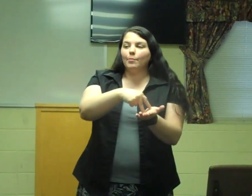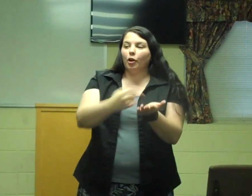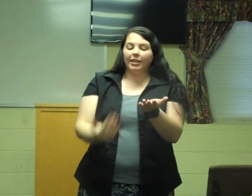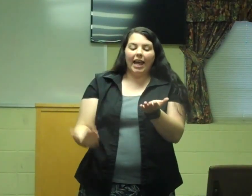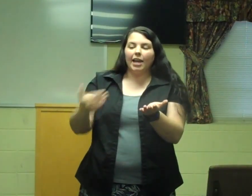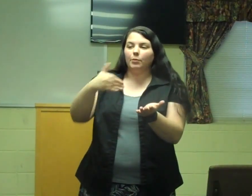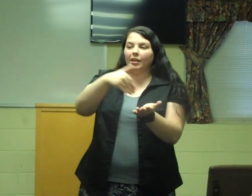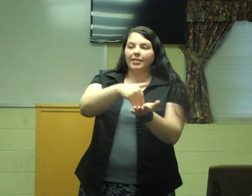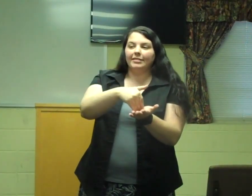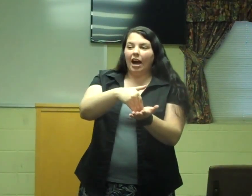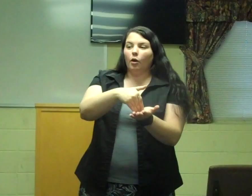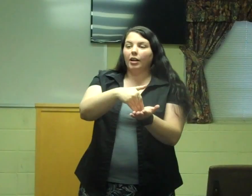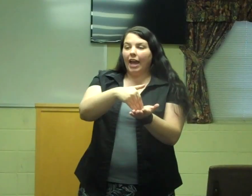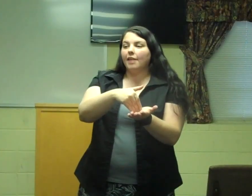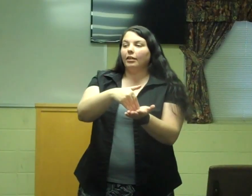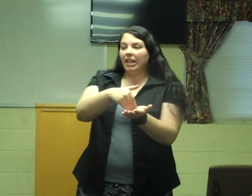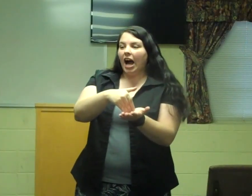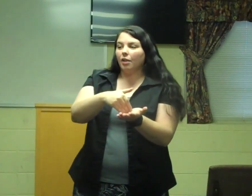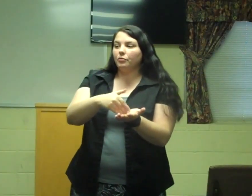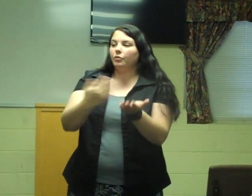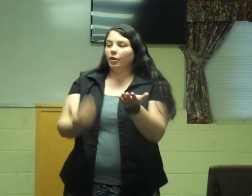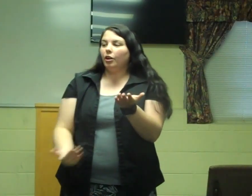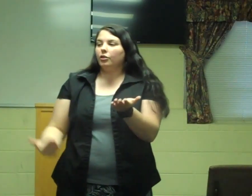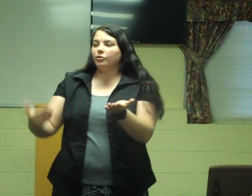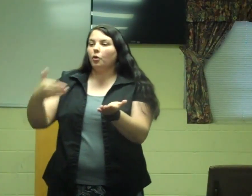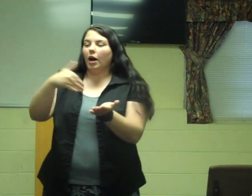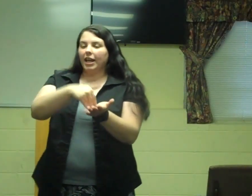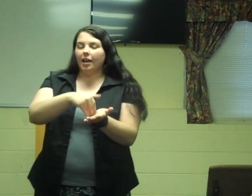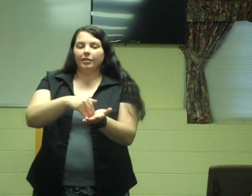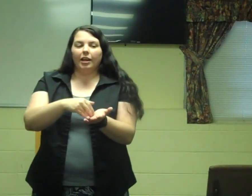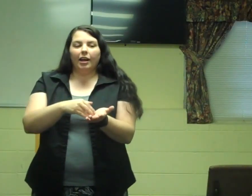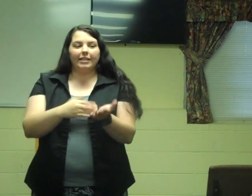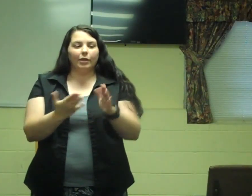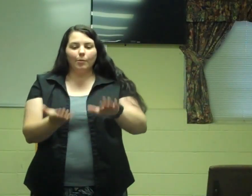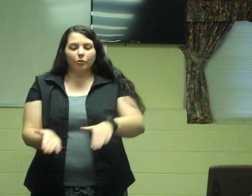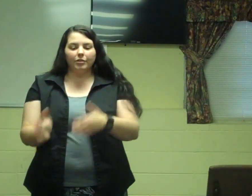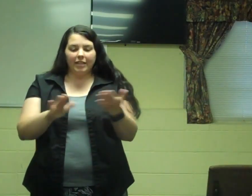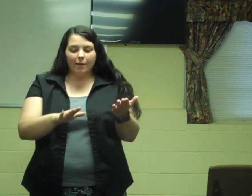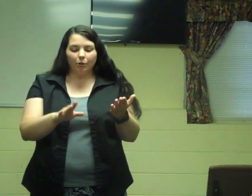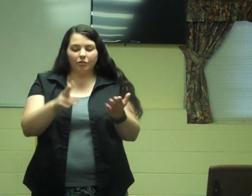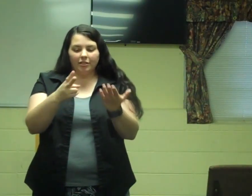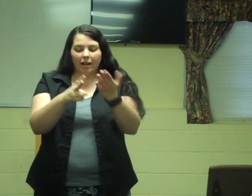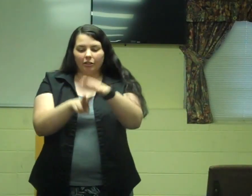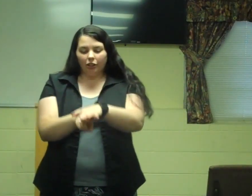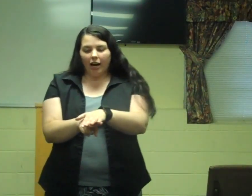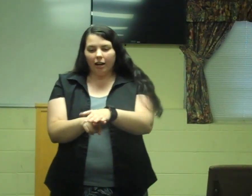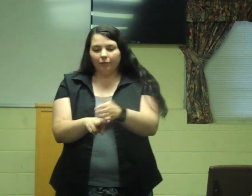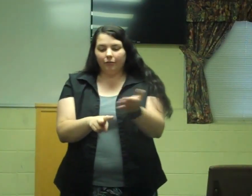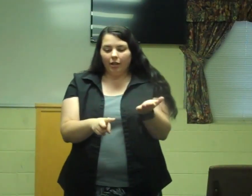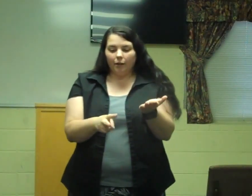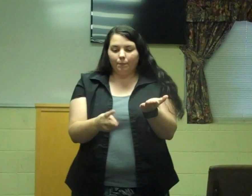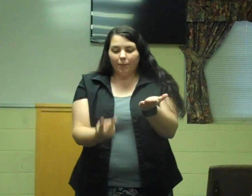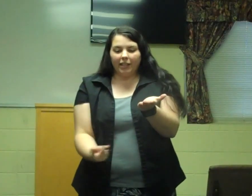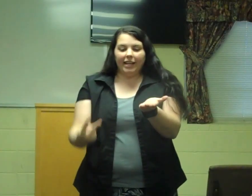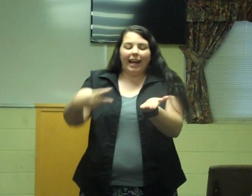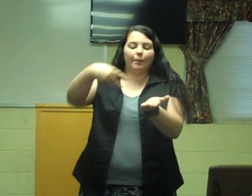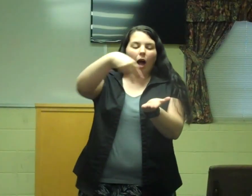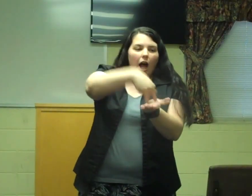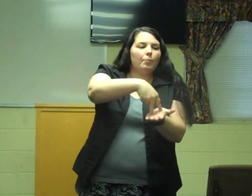remember again because he's now again alive. So again. Because I can remember dead person is down in the grave, but then he came up